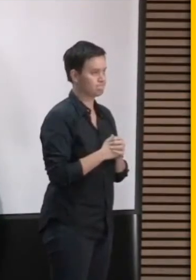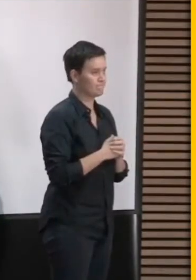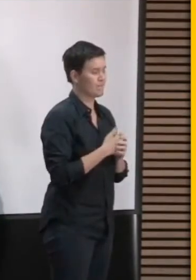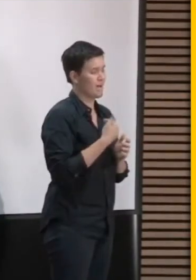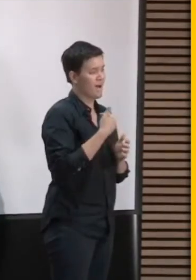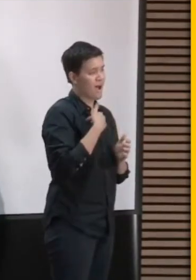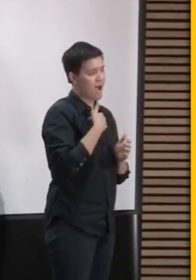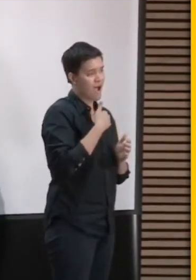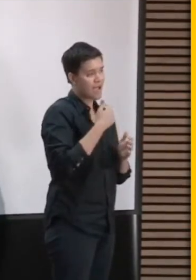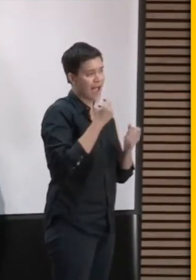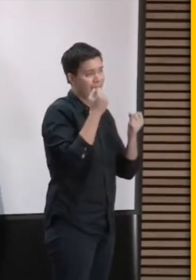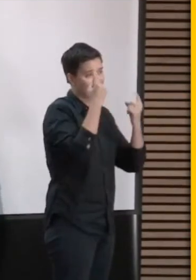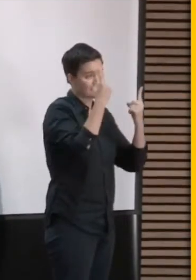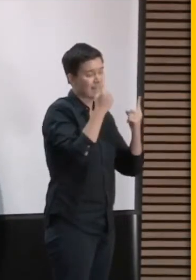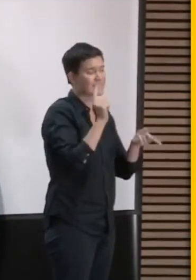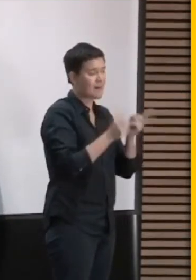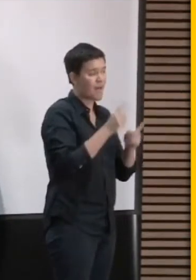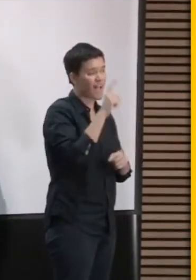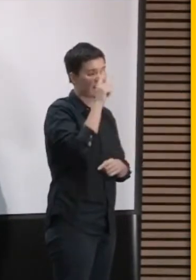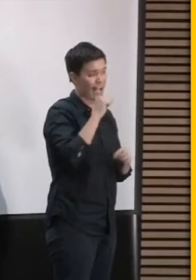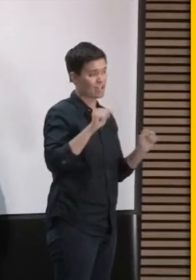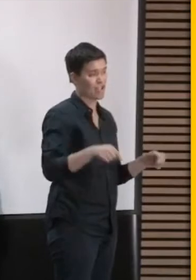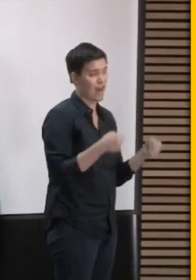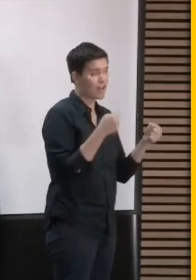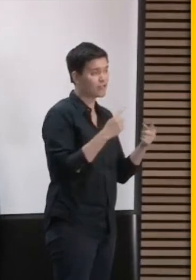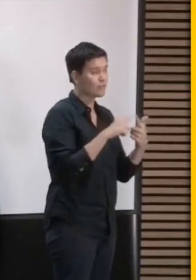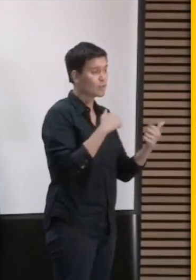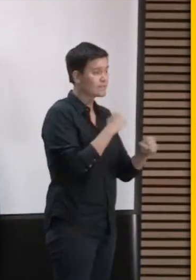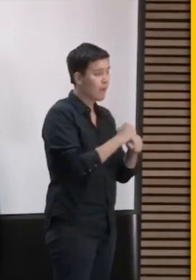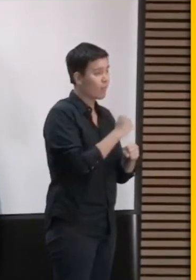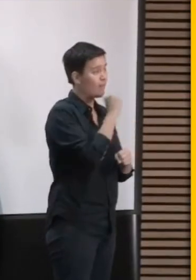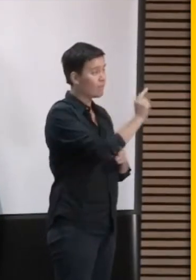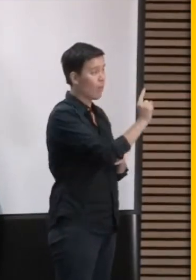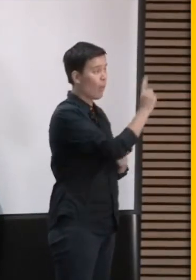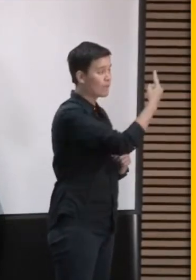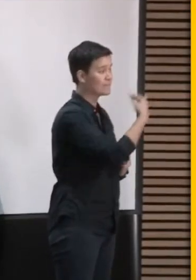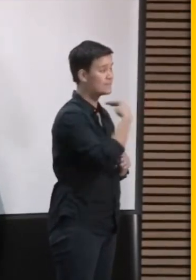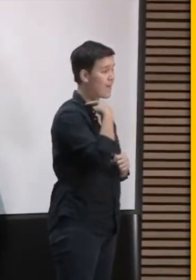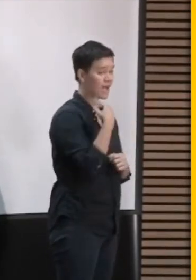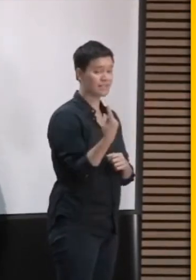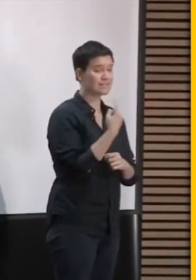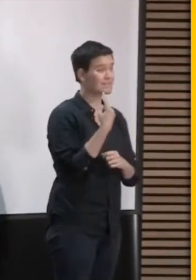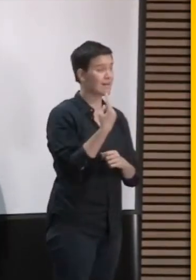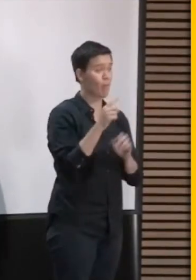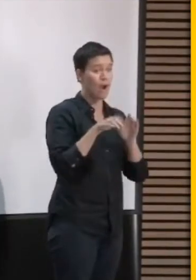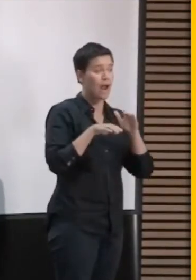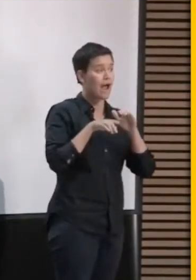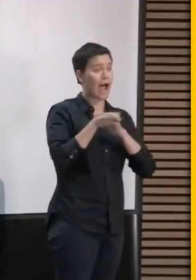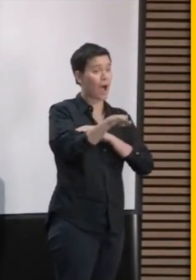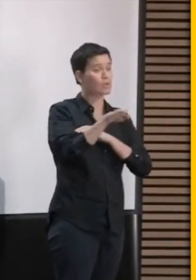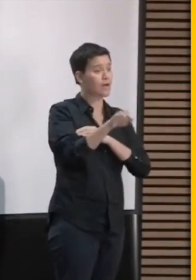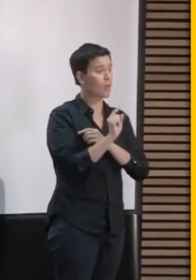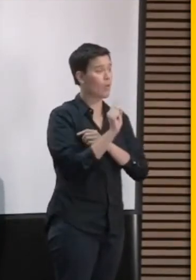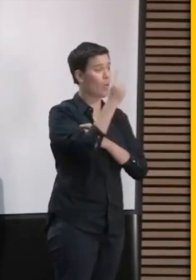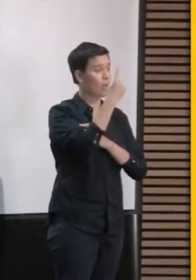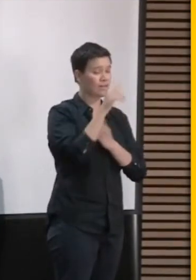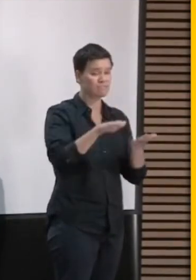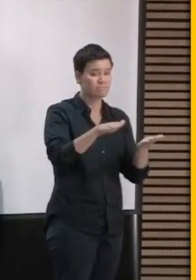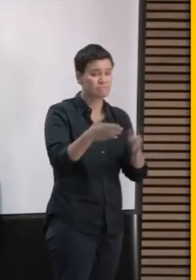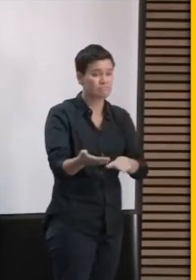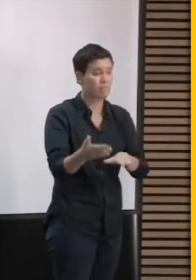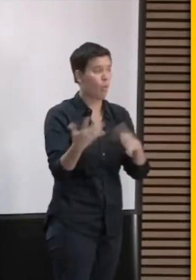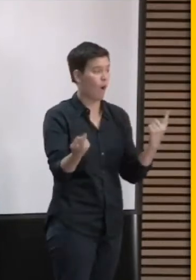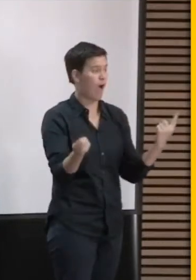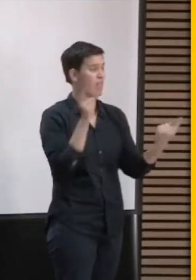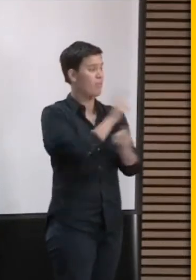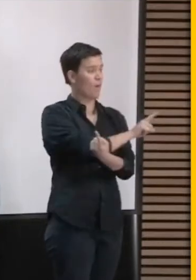recognise this can be particularly challenging for families who are in mourning or who are wanting to visit dying loved ones, and we will consider any applications